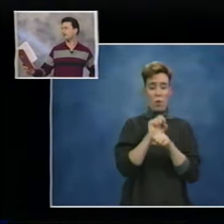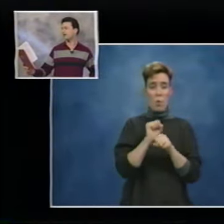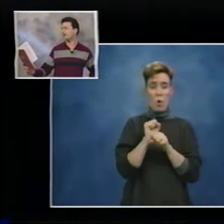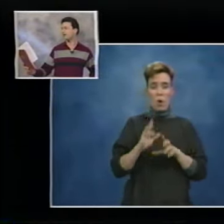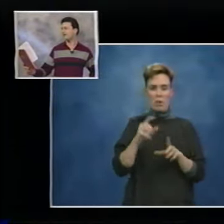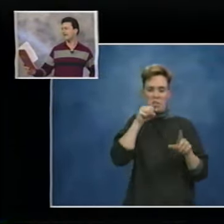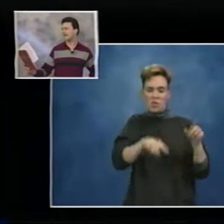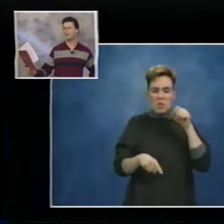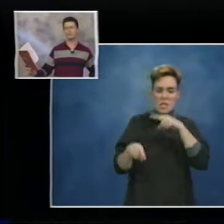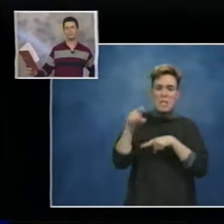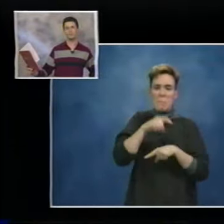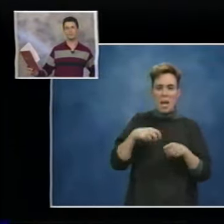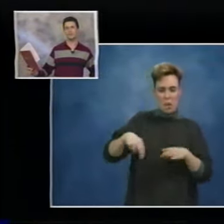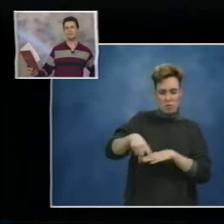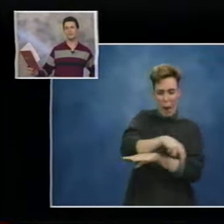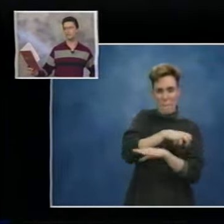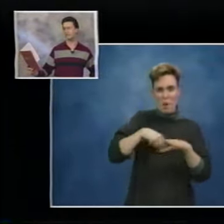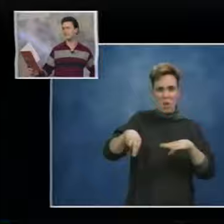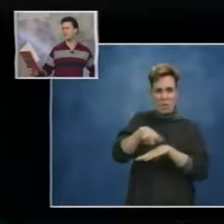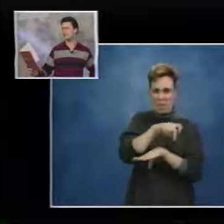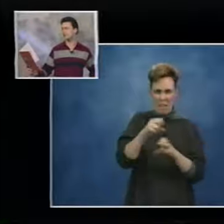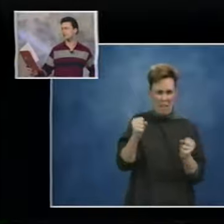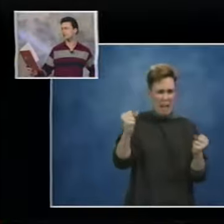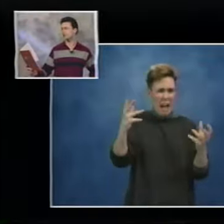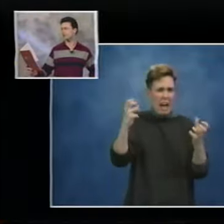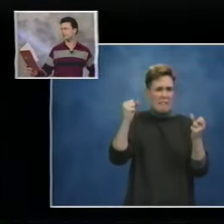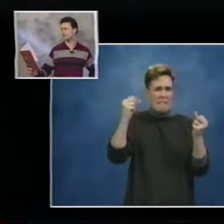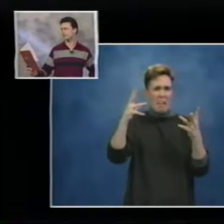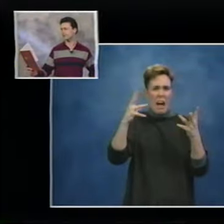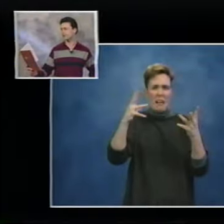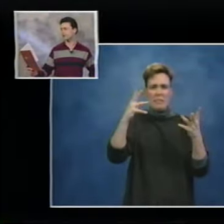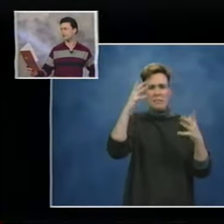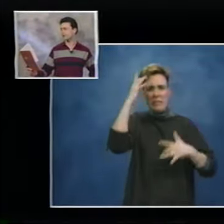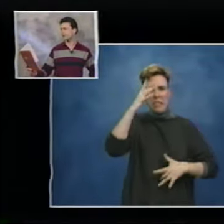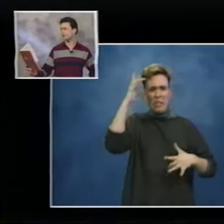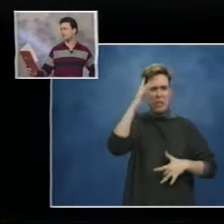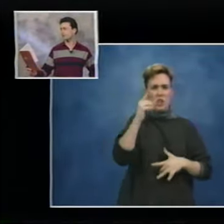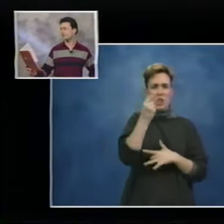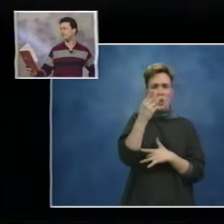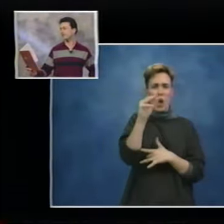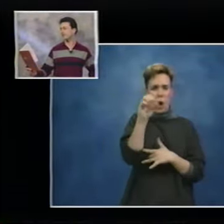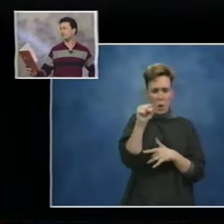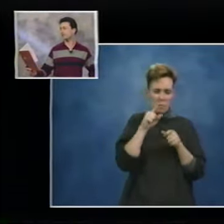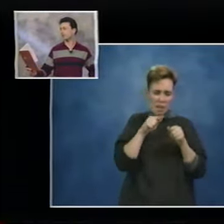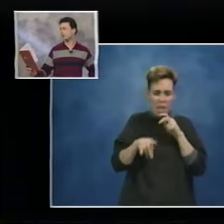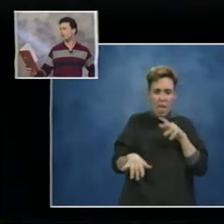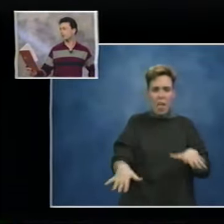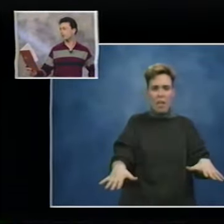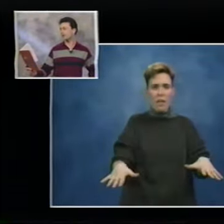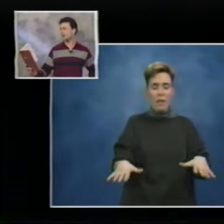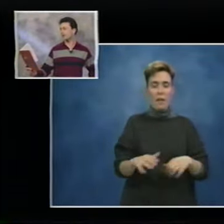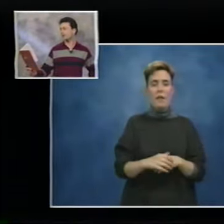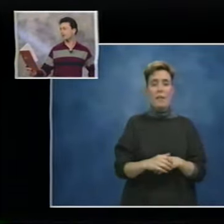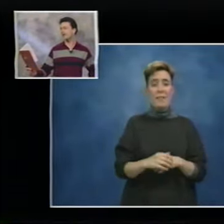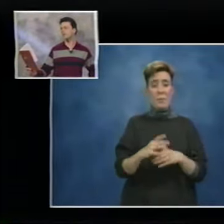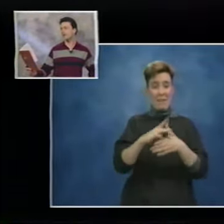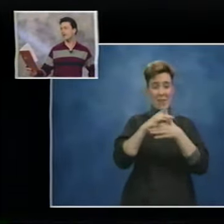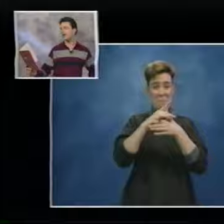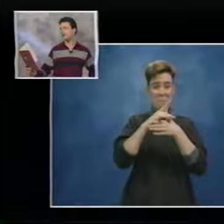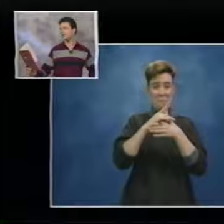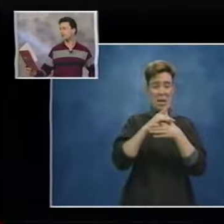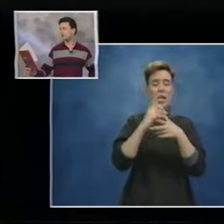spit uncounted billions of consumption germs. There would be meat stored in